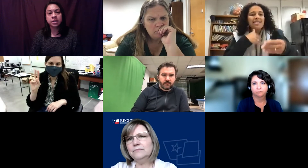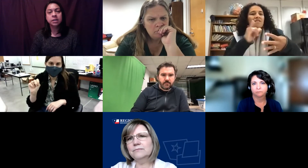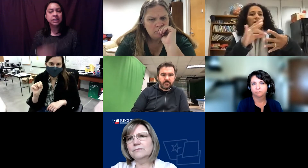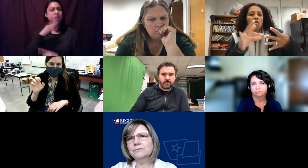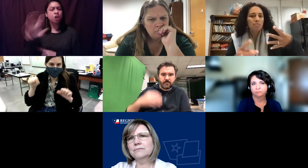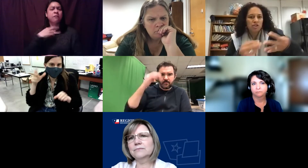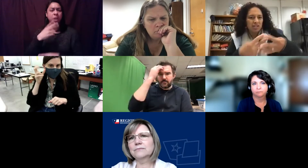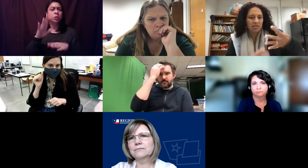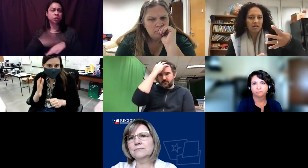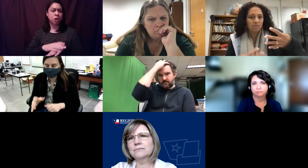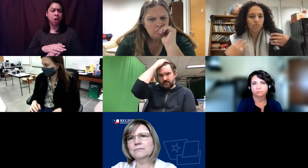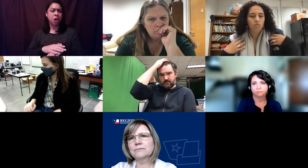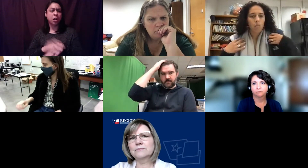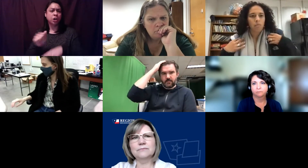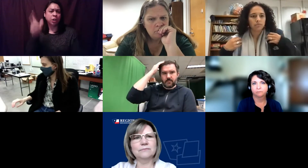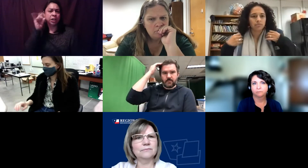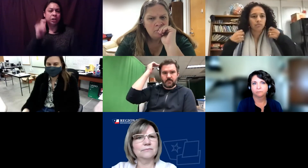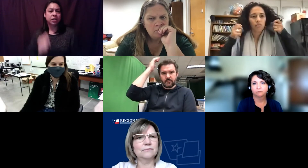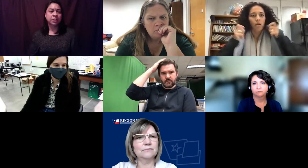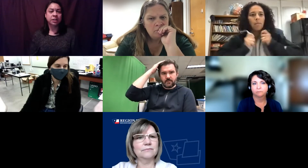volume was on. I could hear.